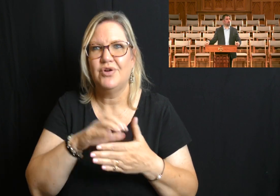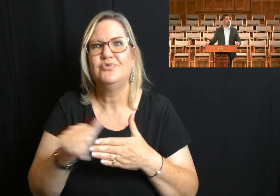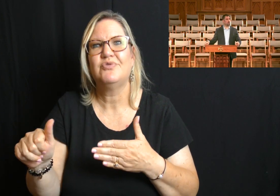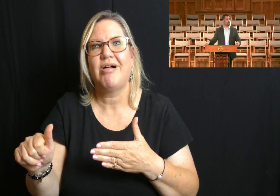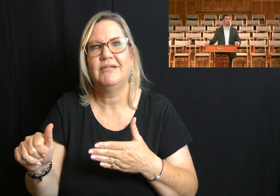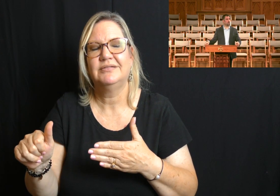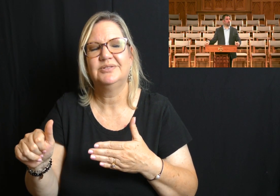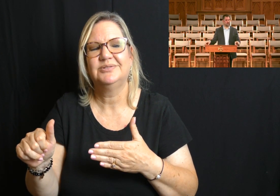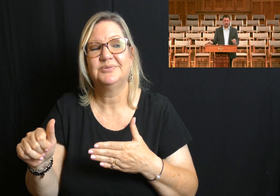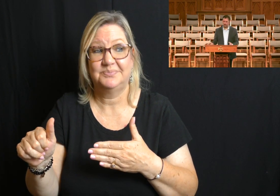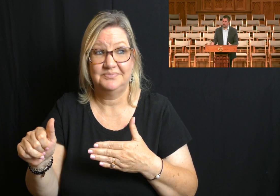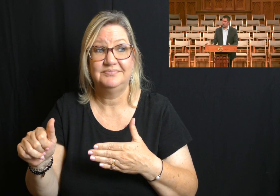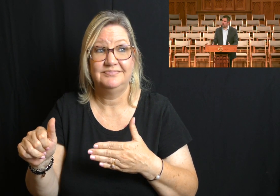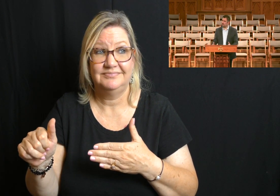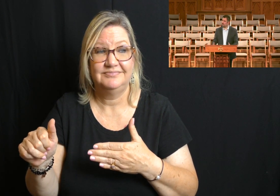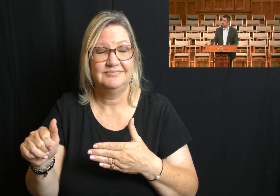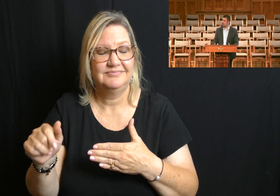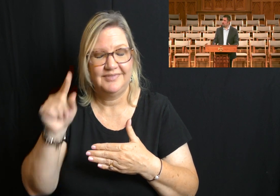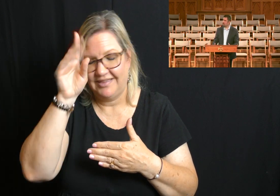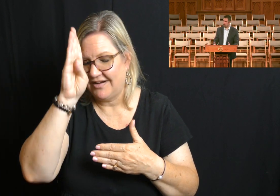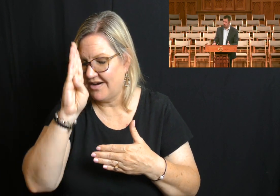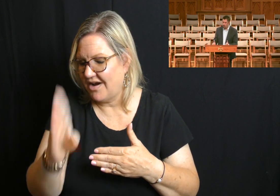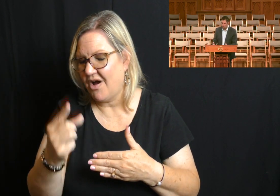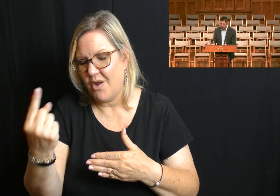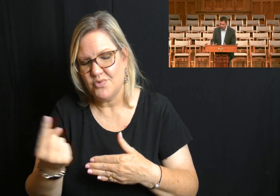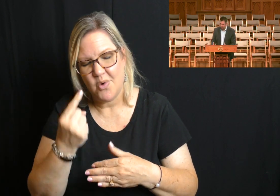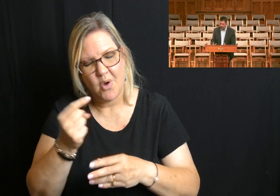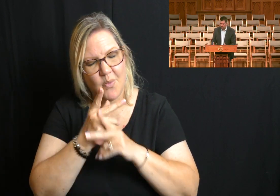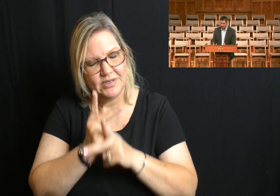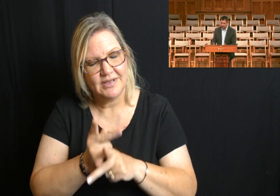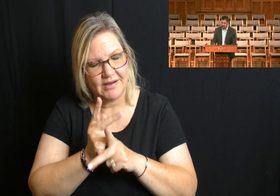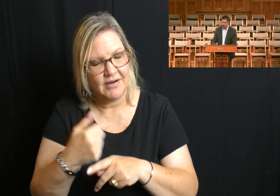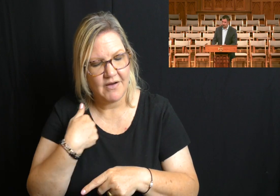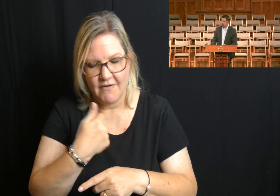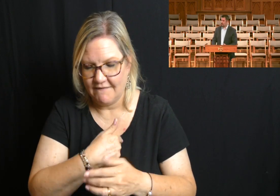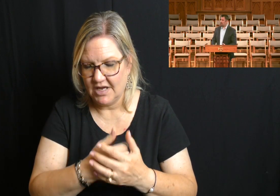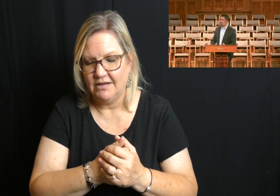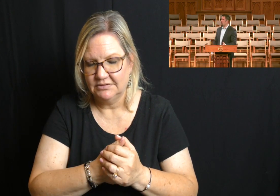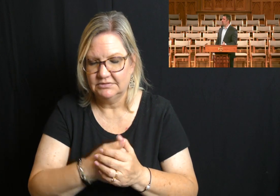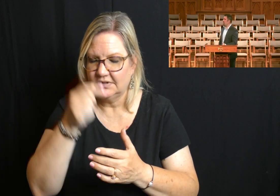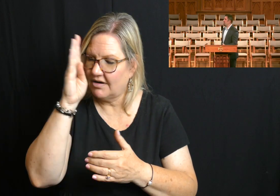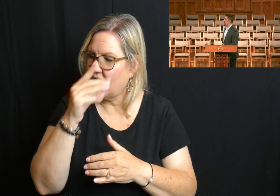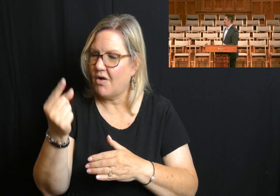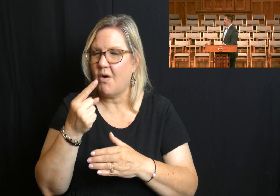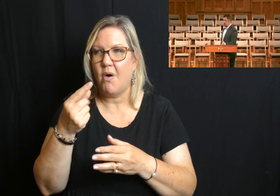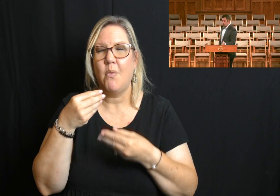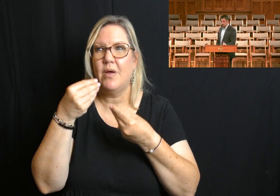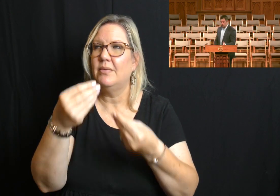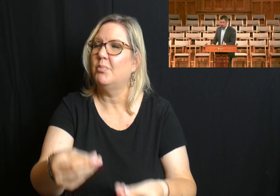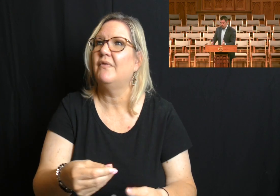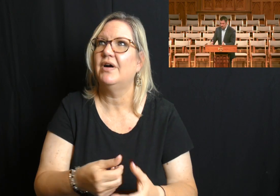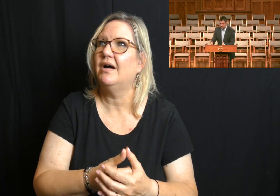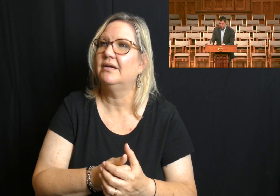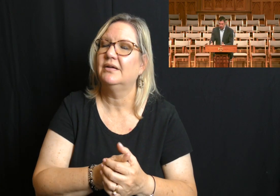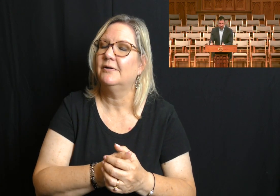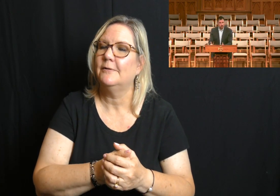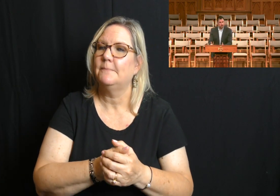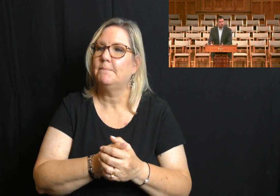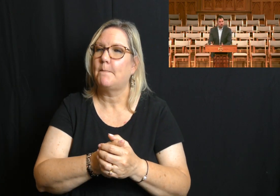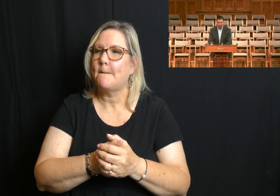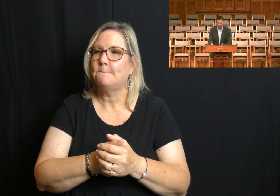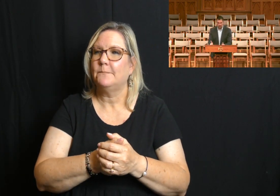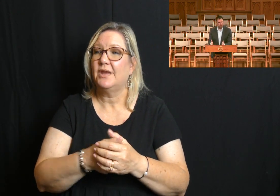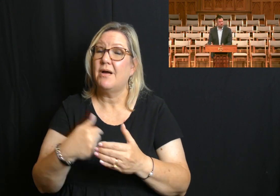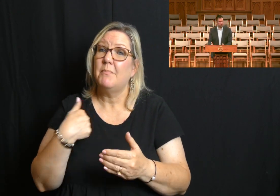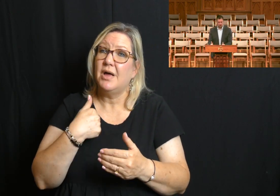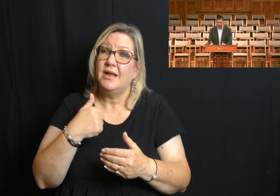$100. God is always taking care of us. He's always providing. But when we're afraid, we miss opportunities